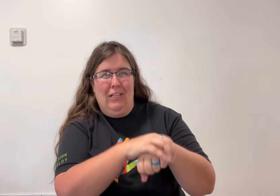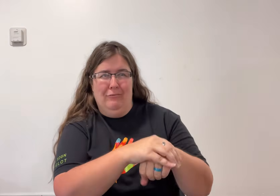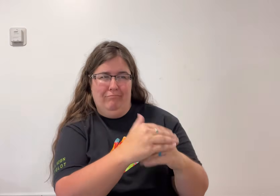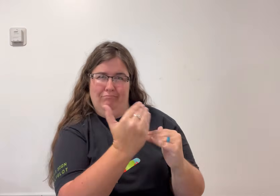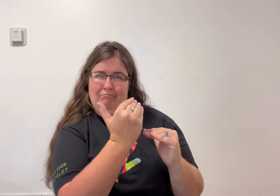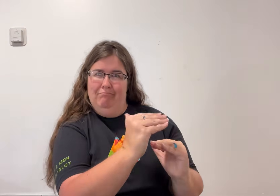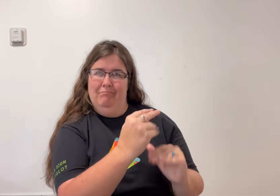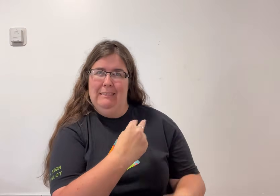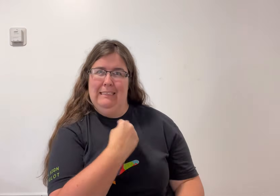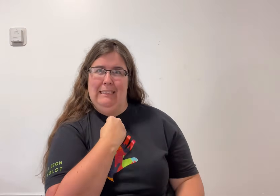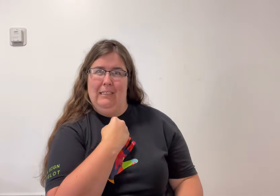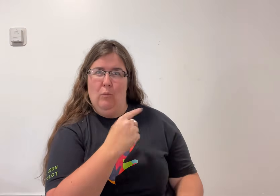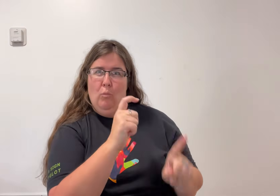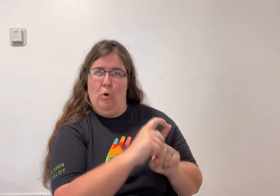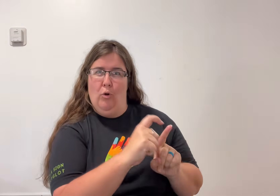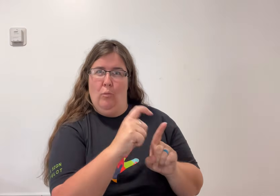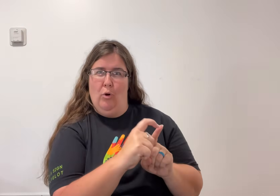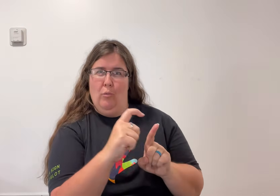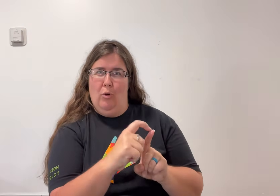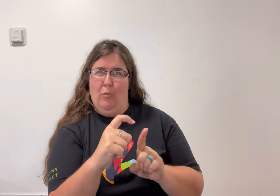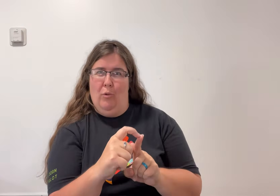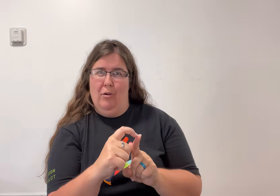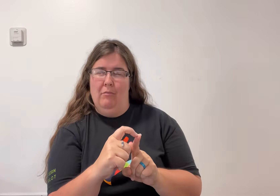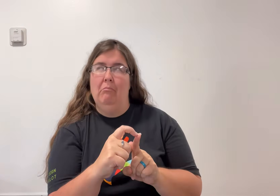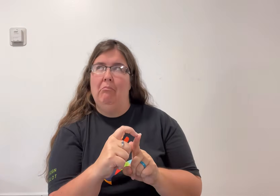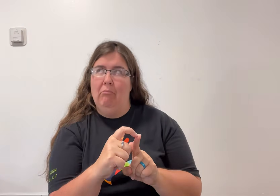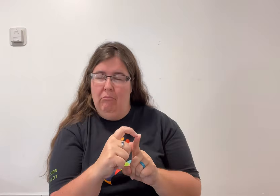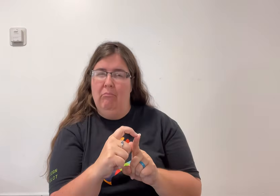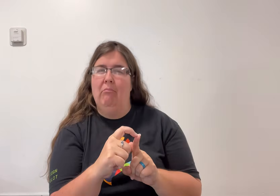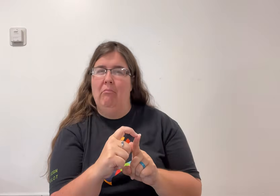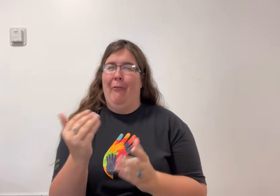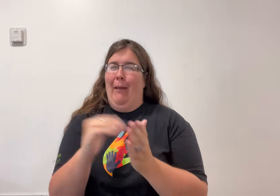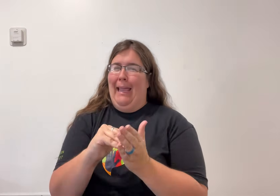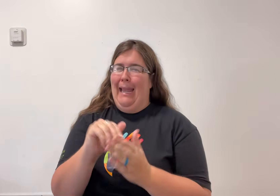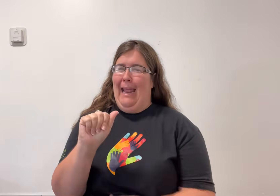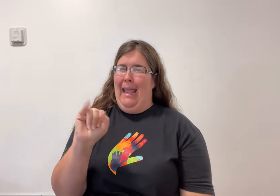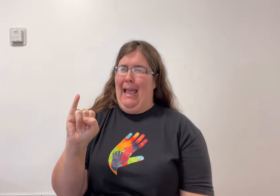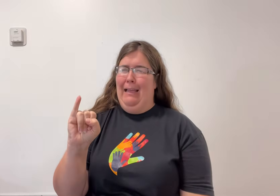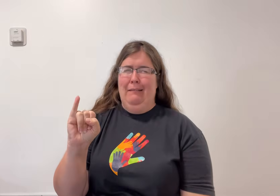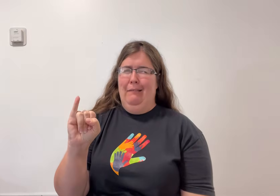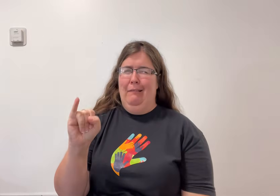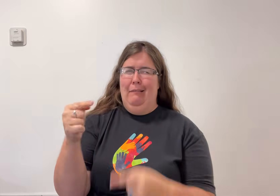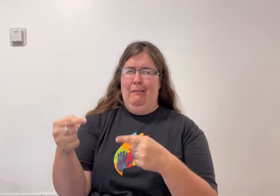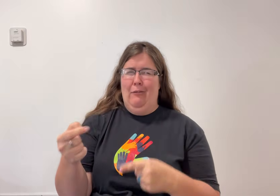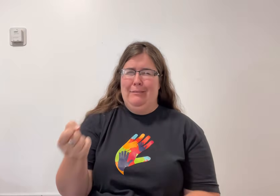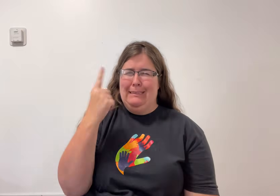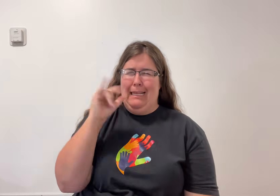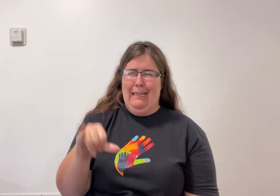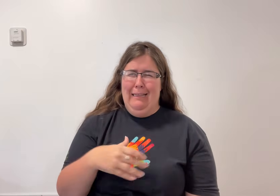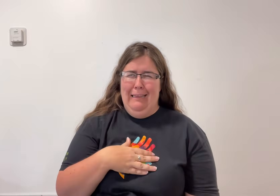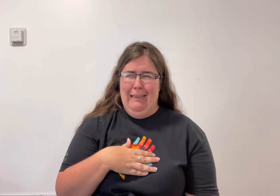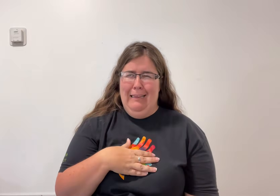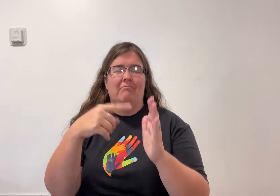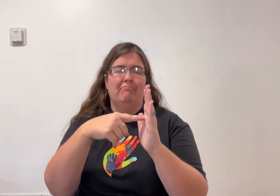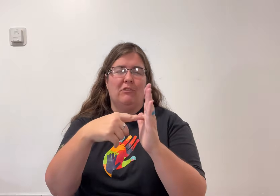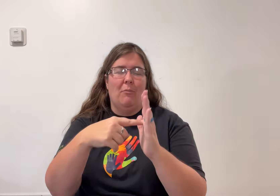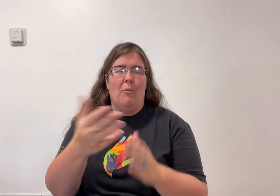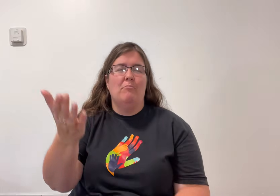English. English poetry is limited to words. So again, AI struggles to understand that.